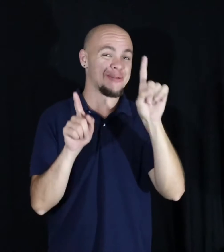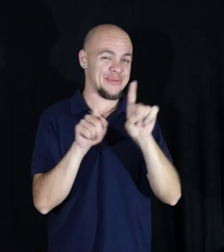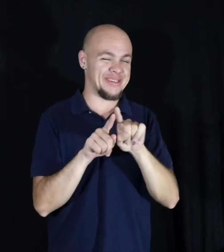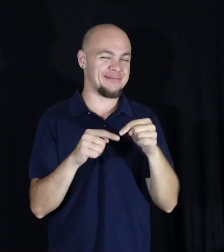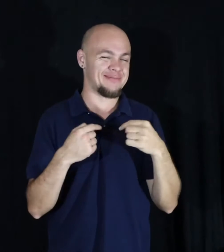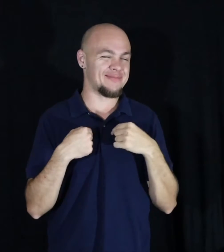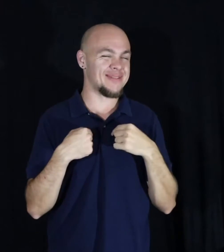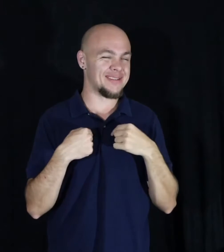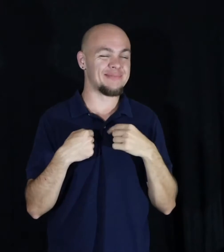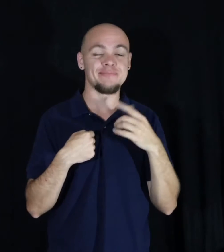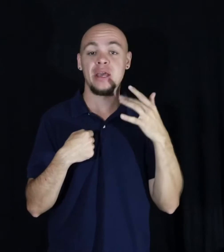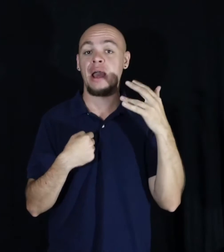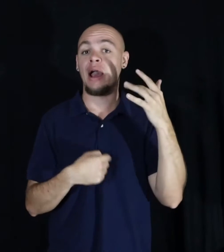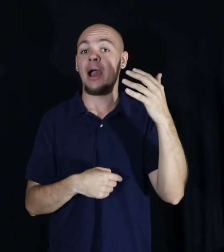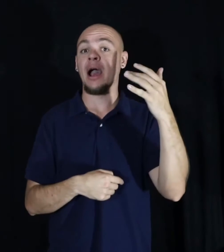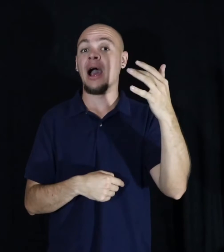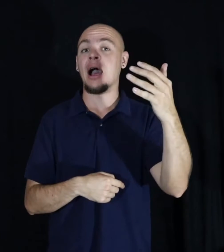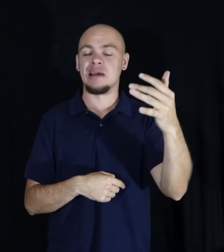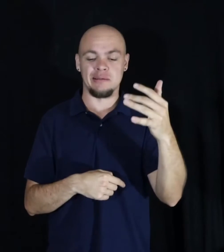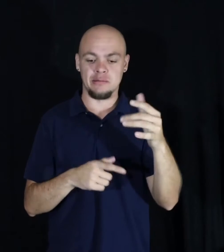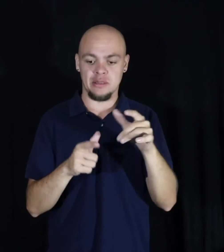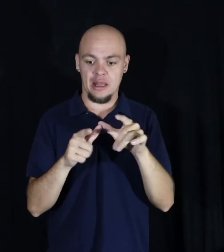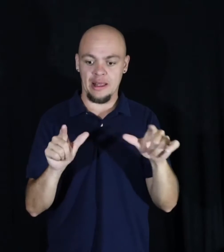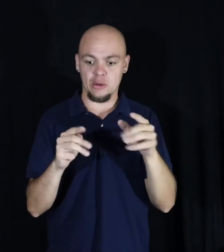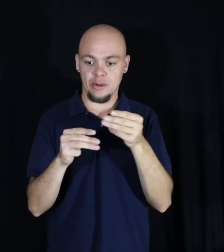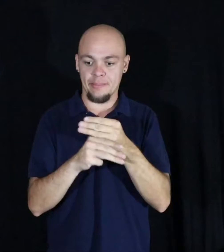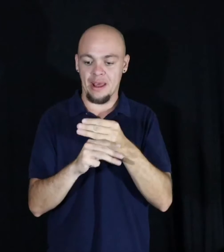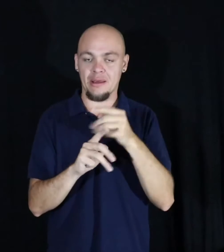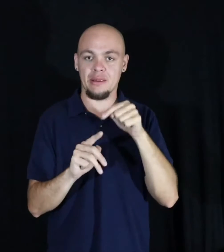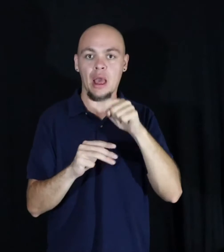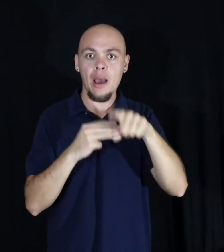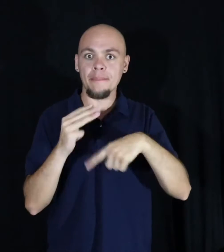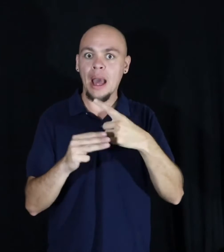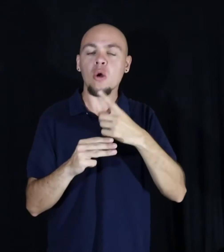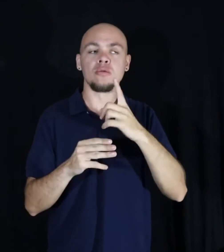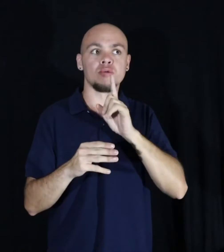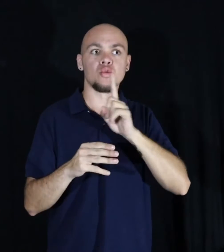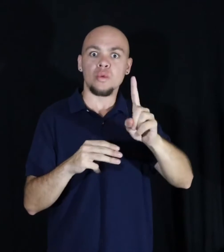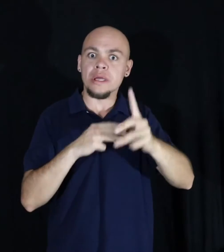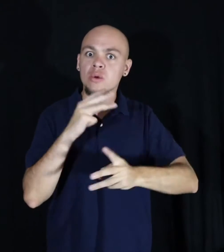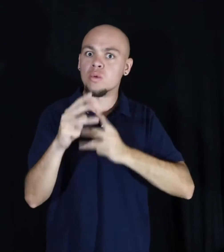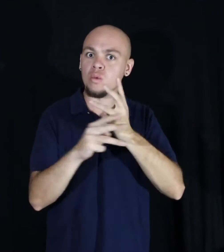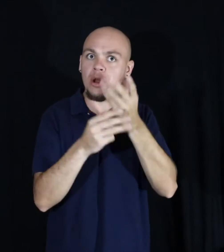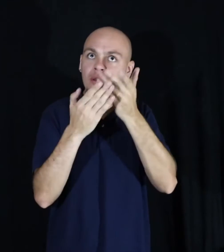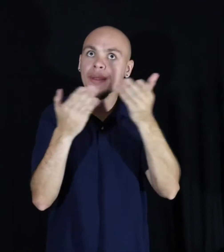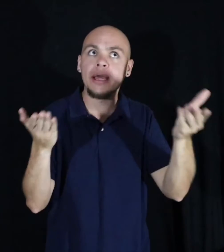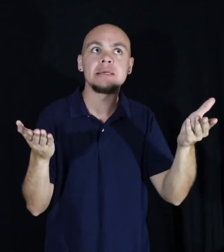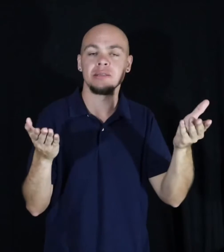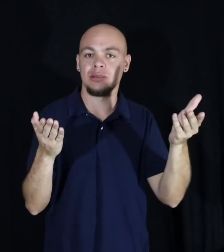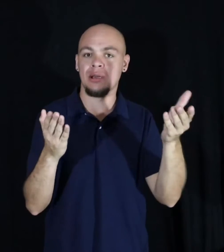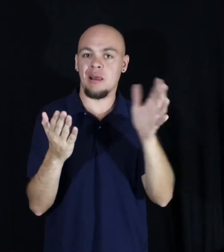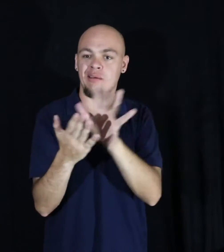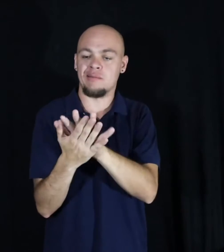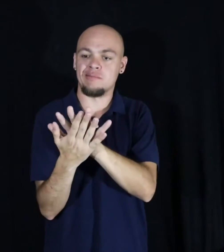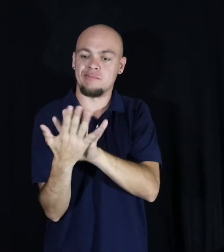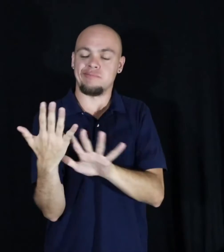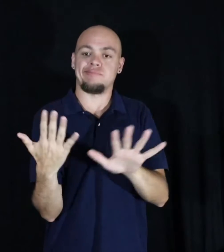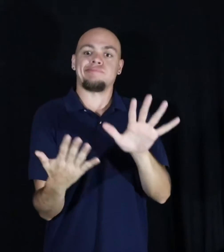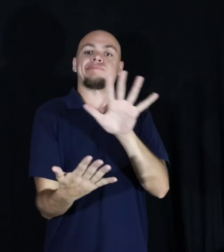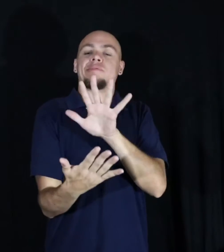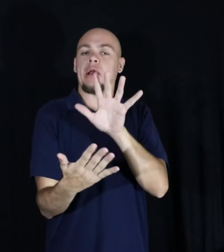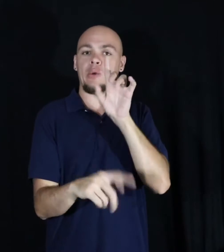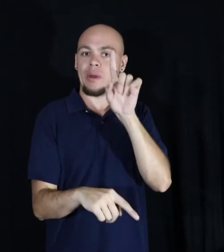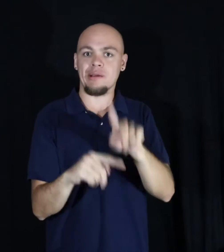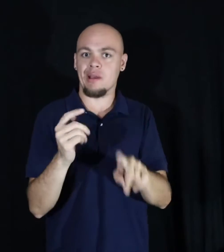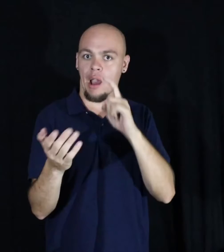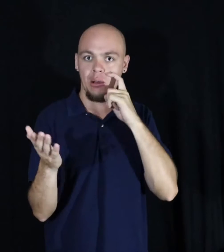But somewhere along the line, we've taken this language of math, which is about the real world around us, and we've abstracted it beyond recognition.